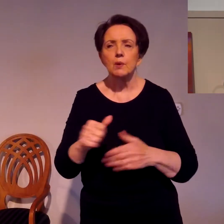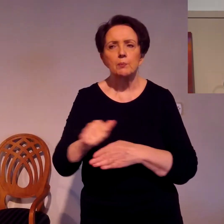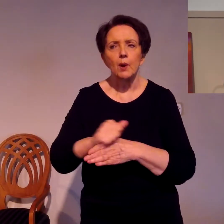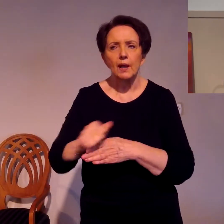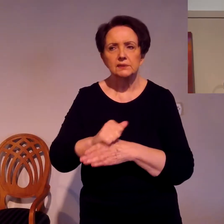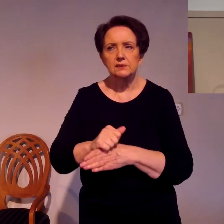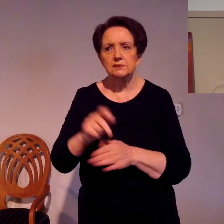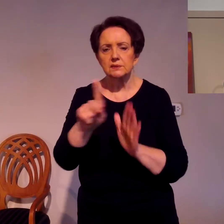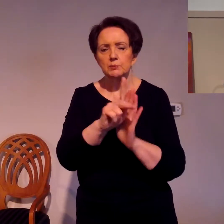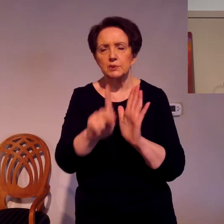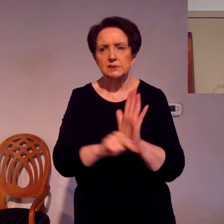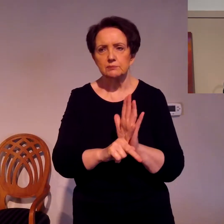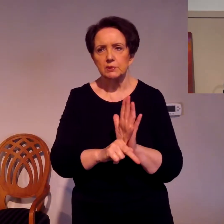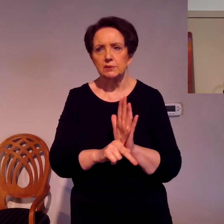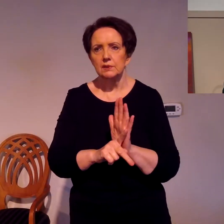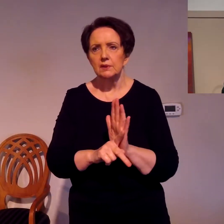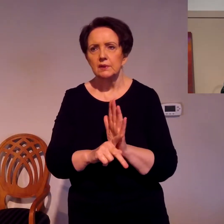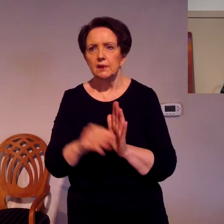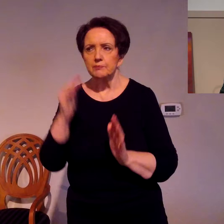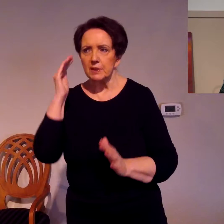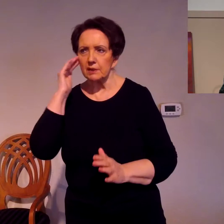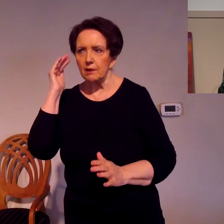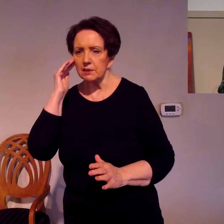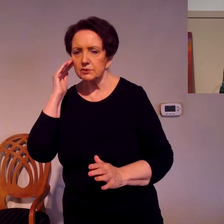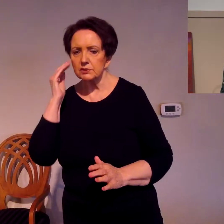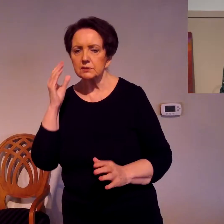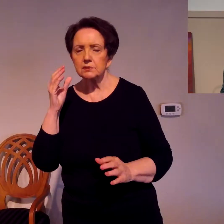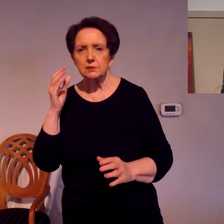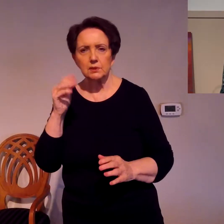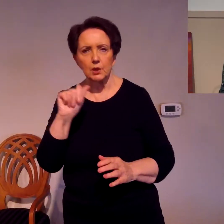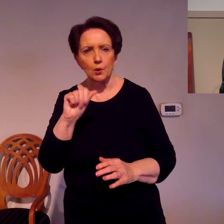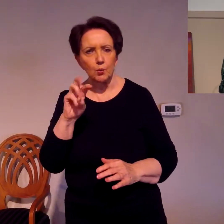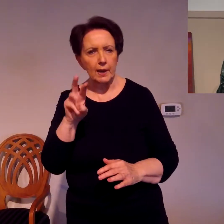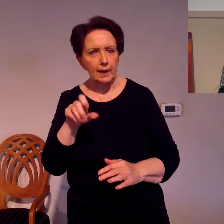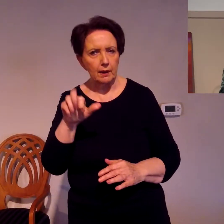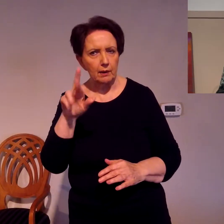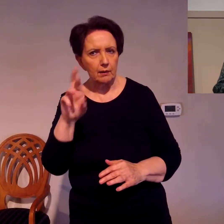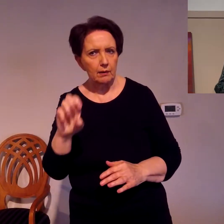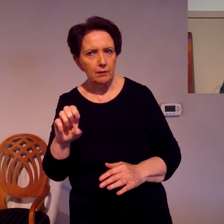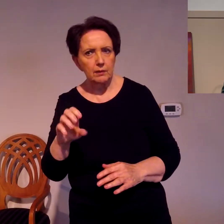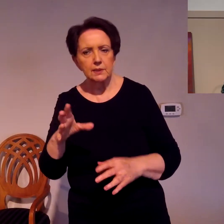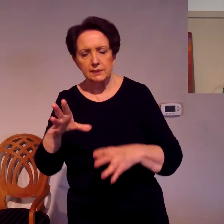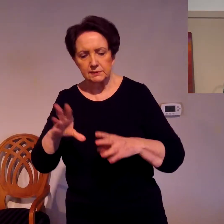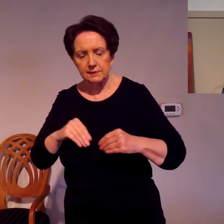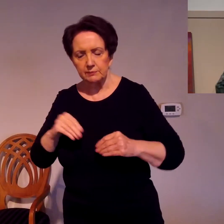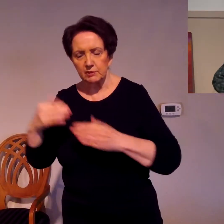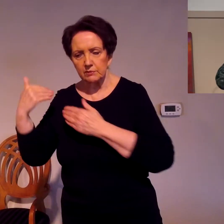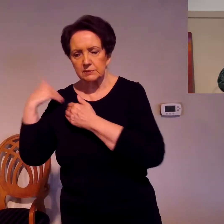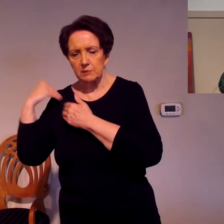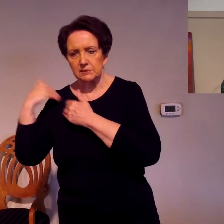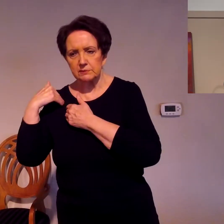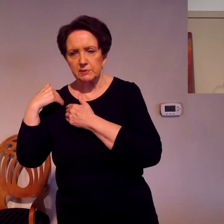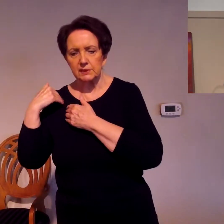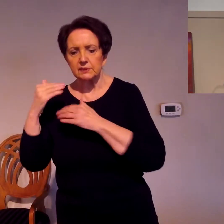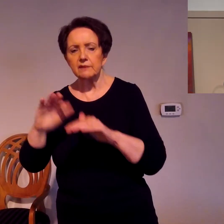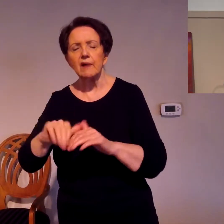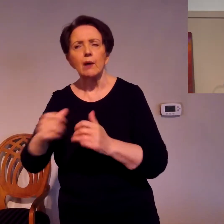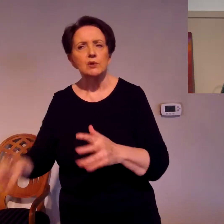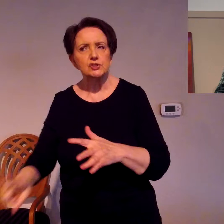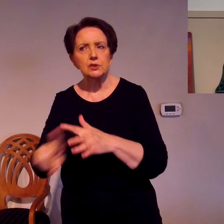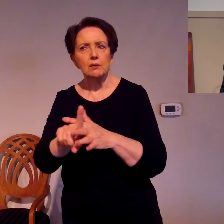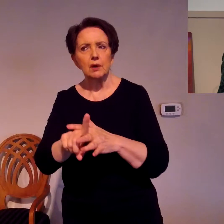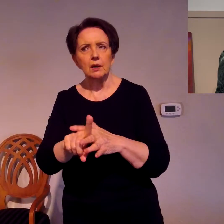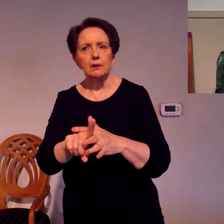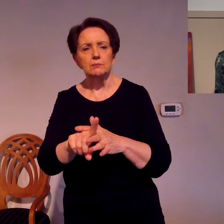our principle of being conscious, being aware, and taking responsibility for who we are and how we show up and how